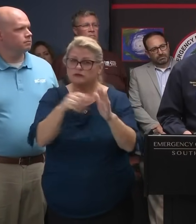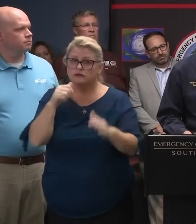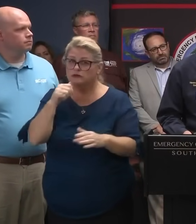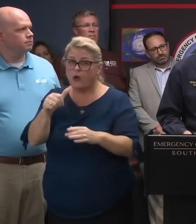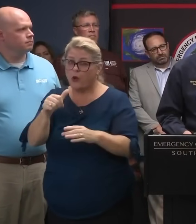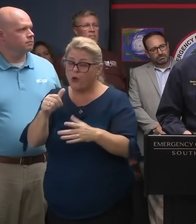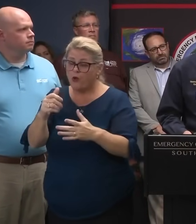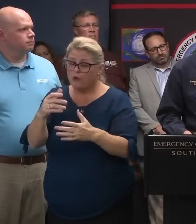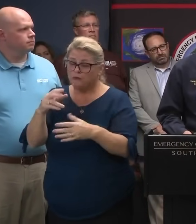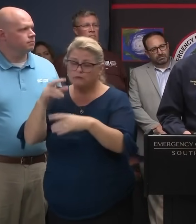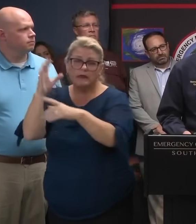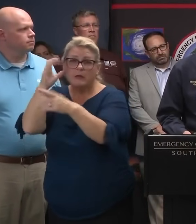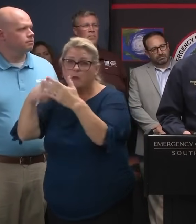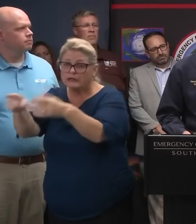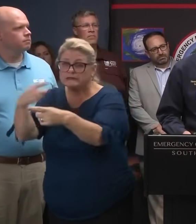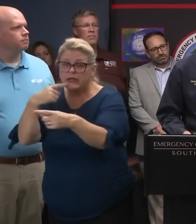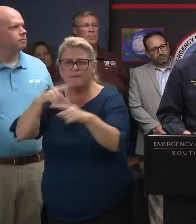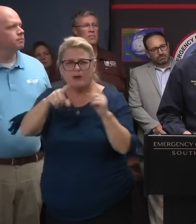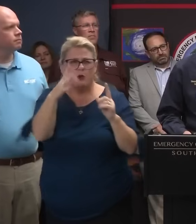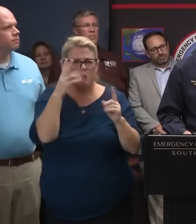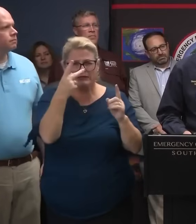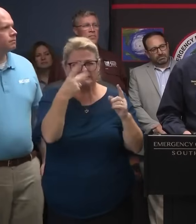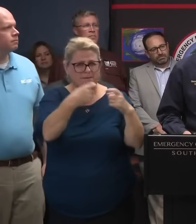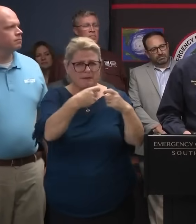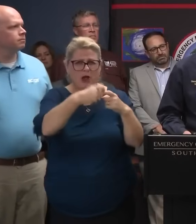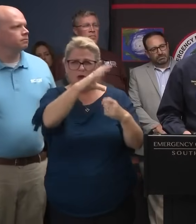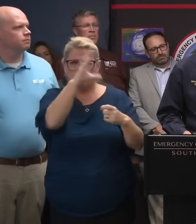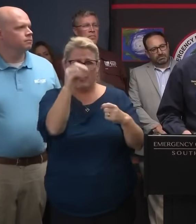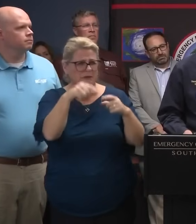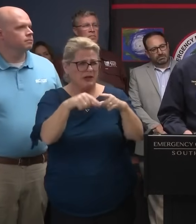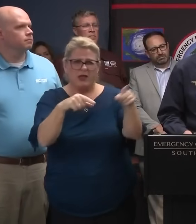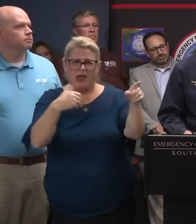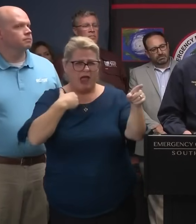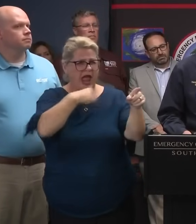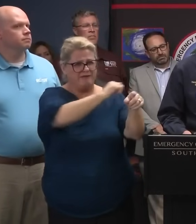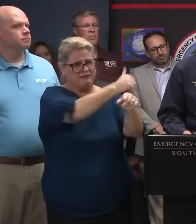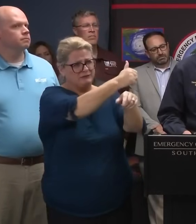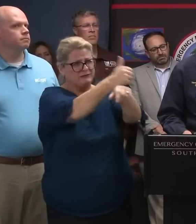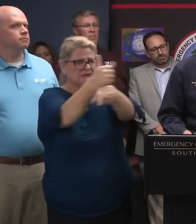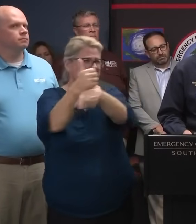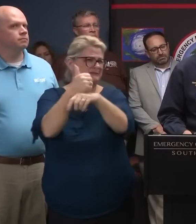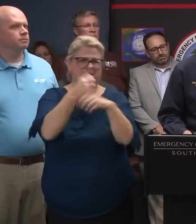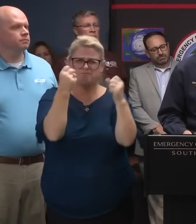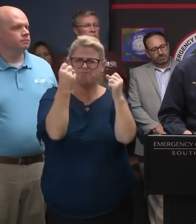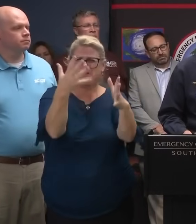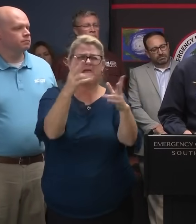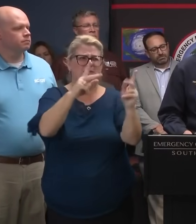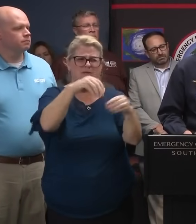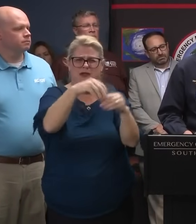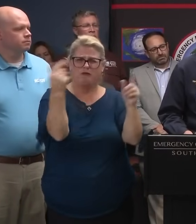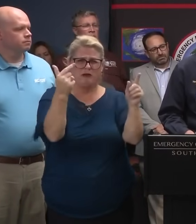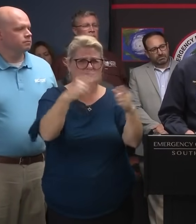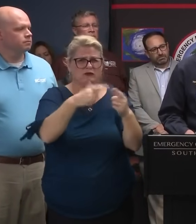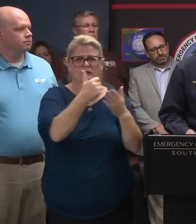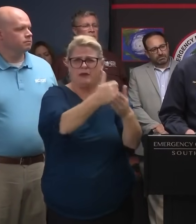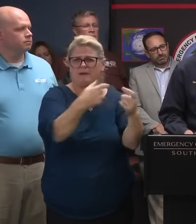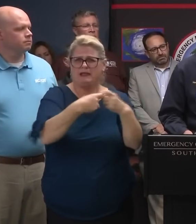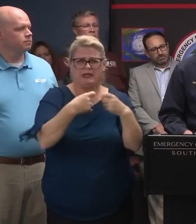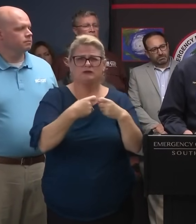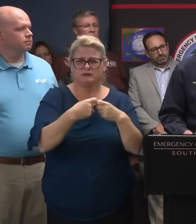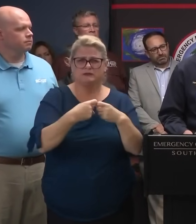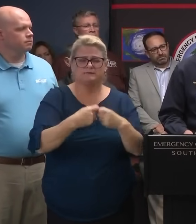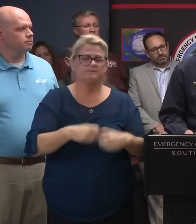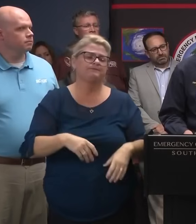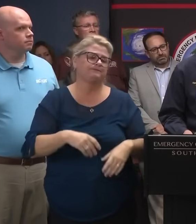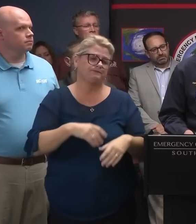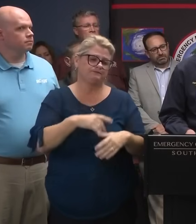words, maybe, but you'll see there are power companies all over, trucks all over, as well as people in Greenville. One other